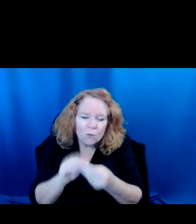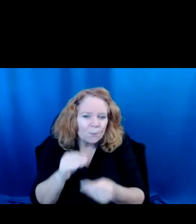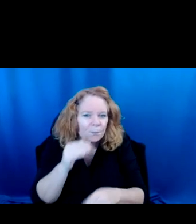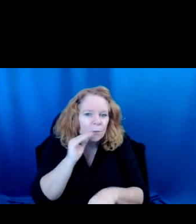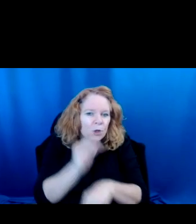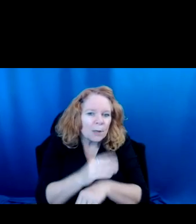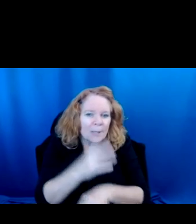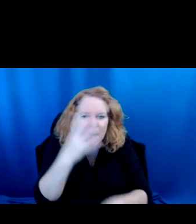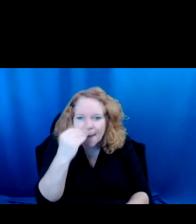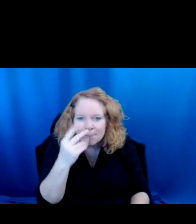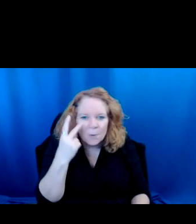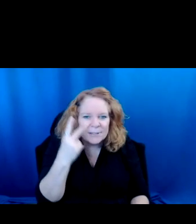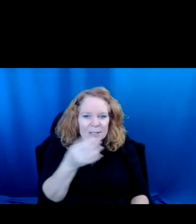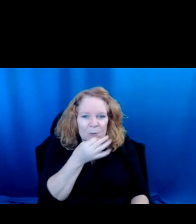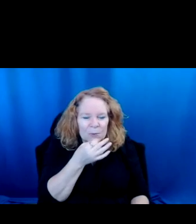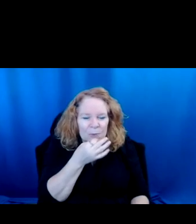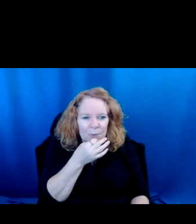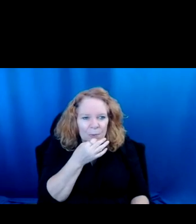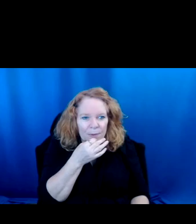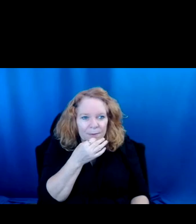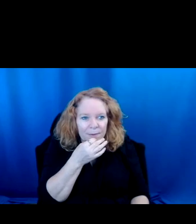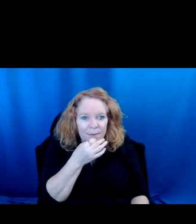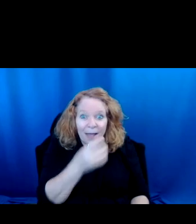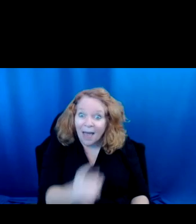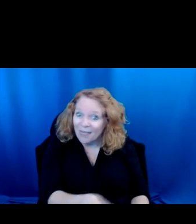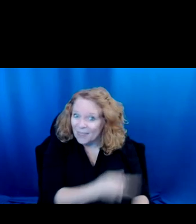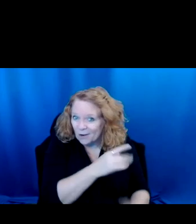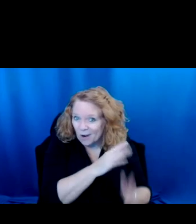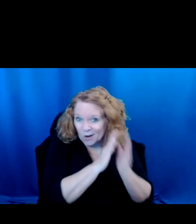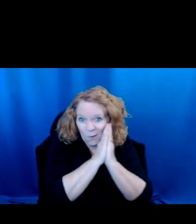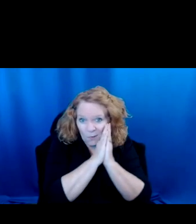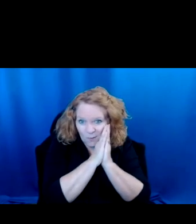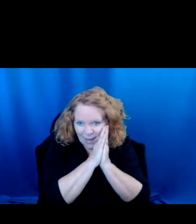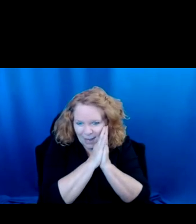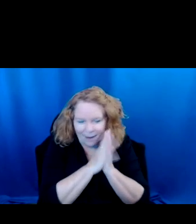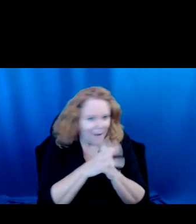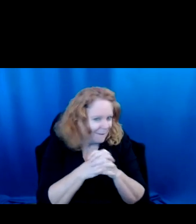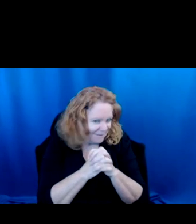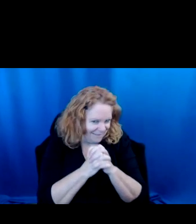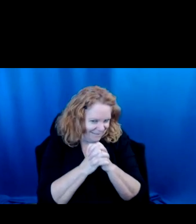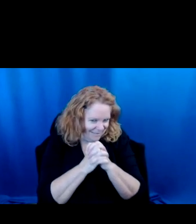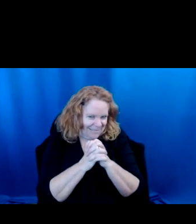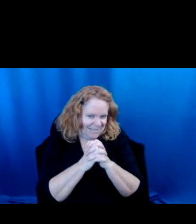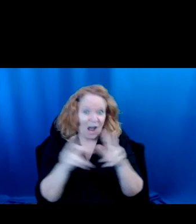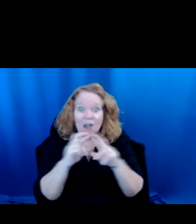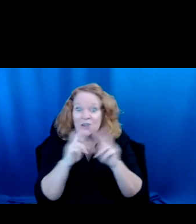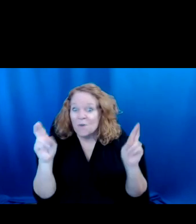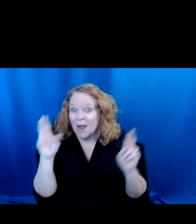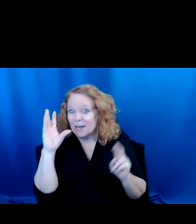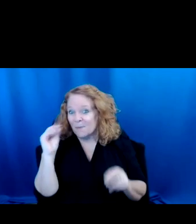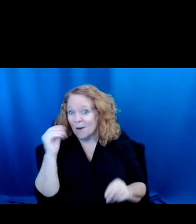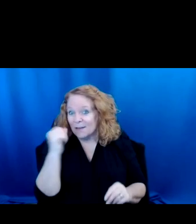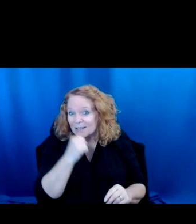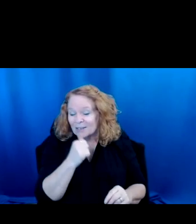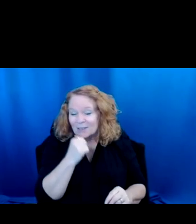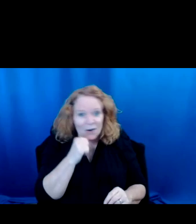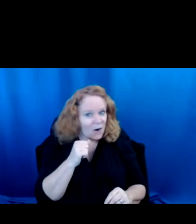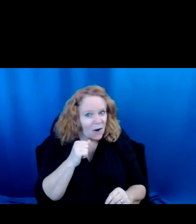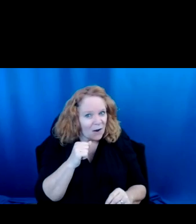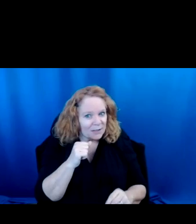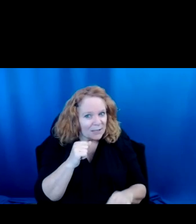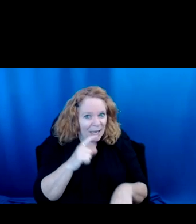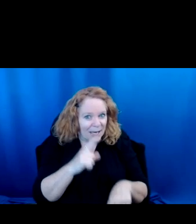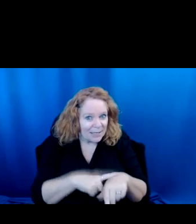I'll see you again soon. Off they go to bed. Are you ready, boys and girls? It's the turn of the